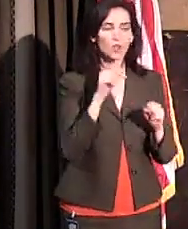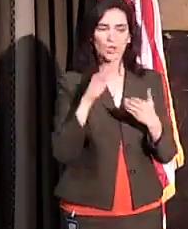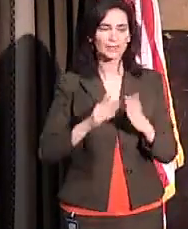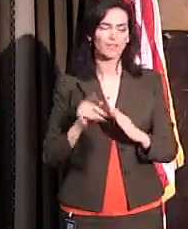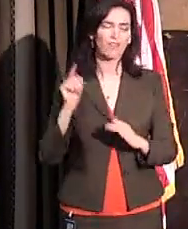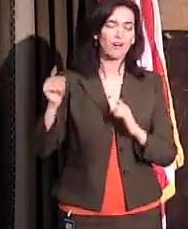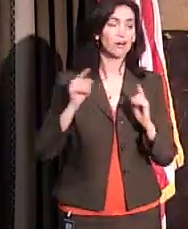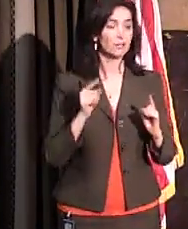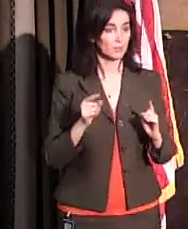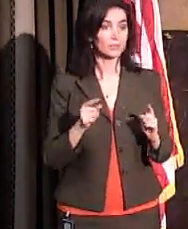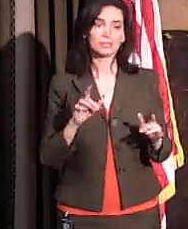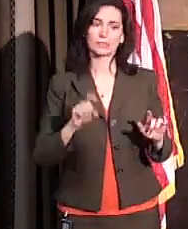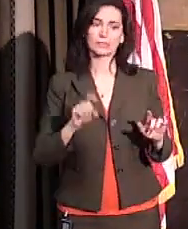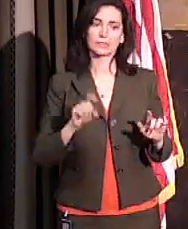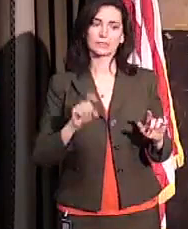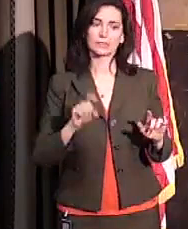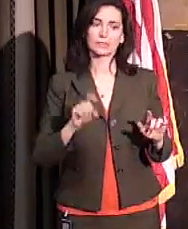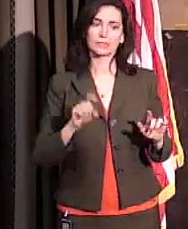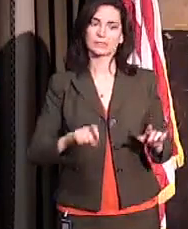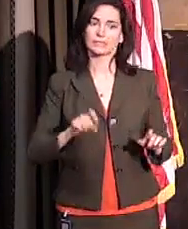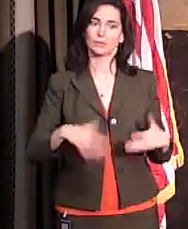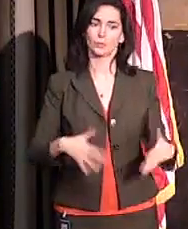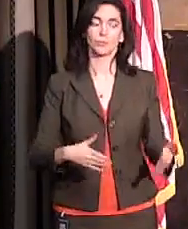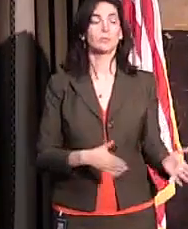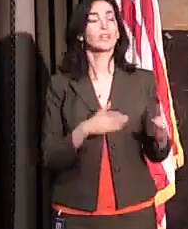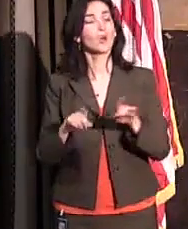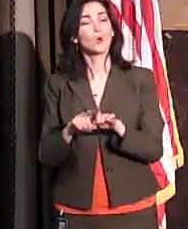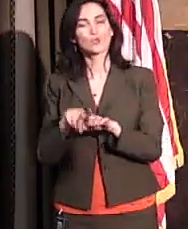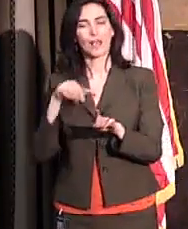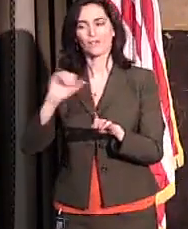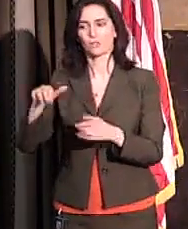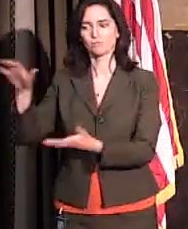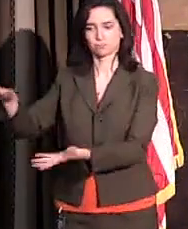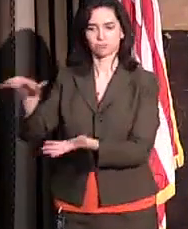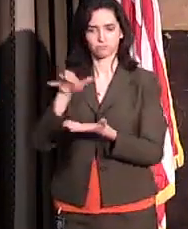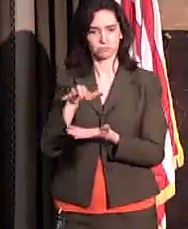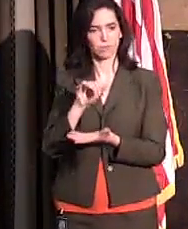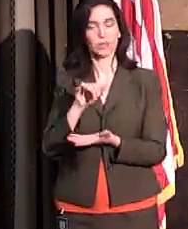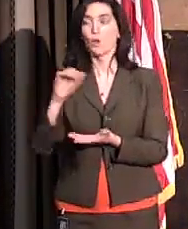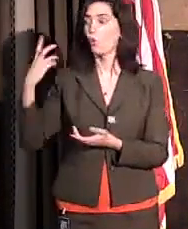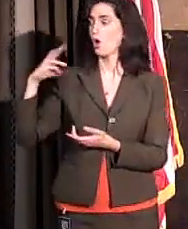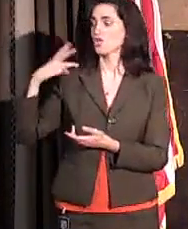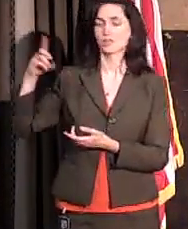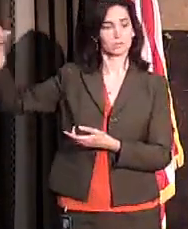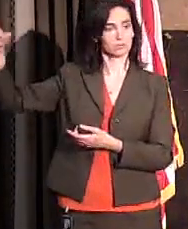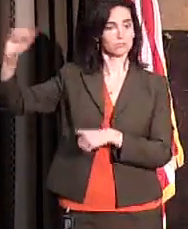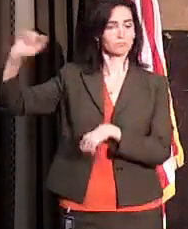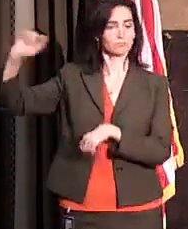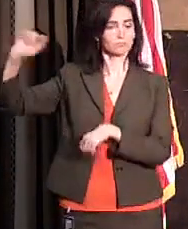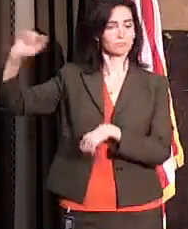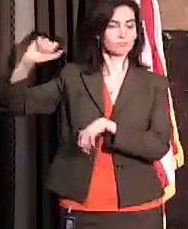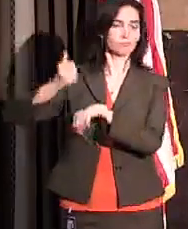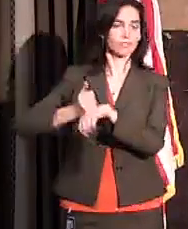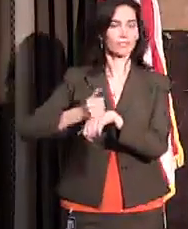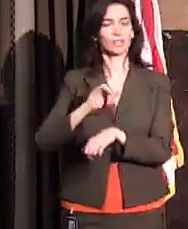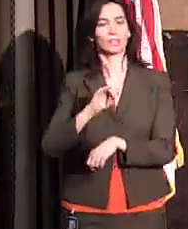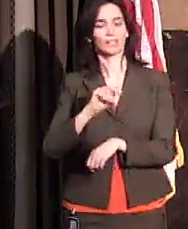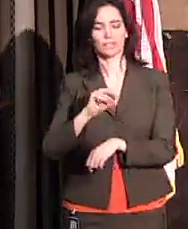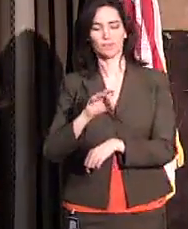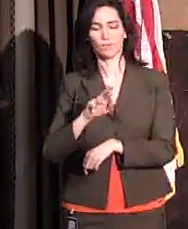also have an infrastructure package that has taken shape in Washington. And no